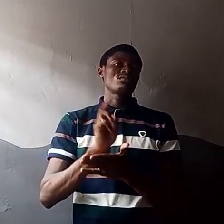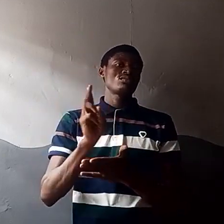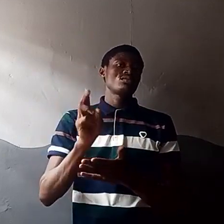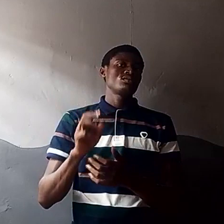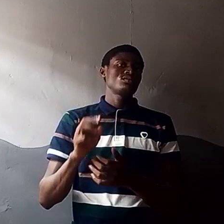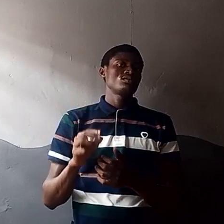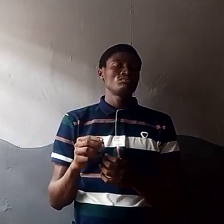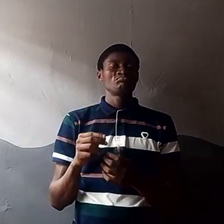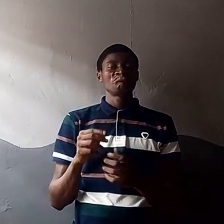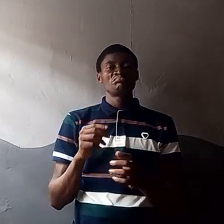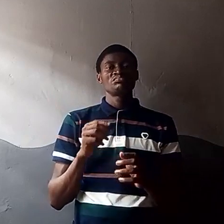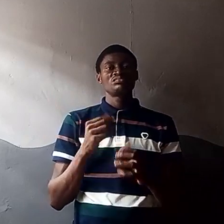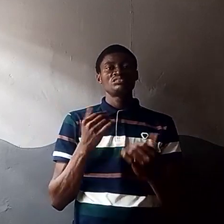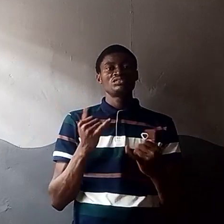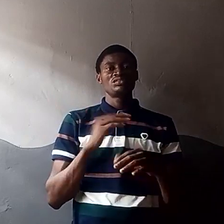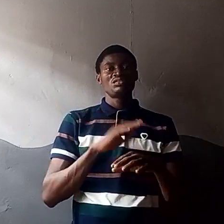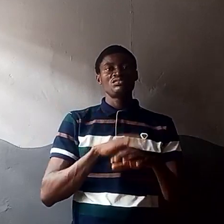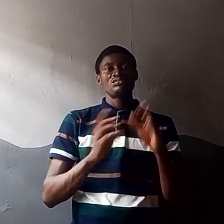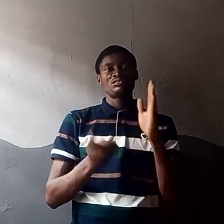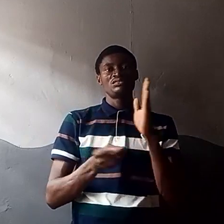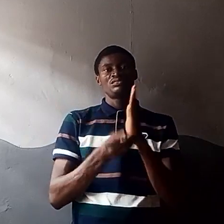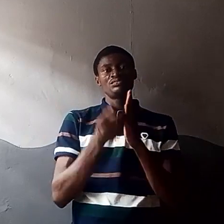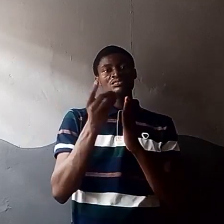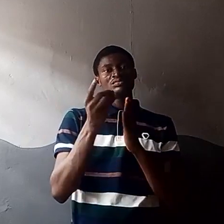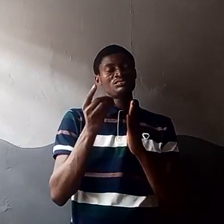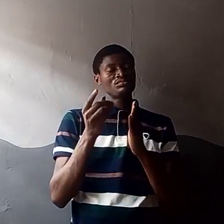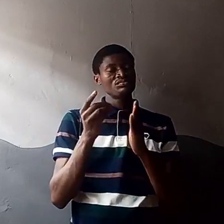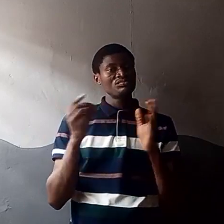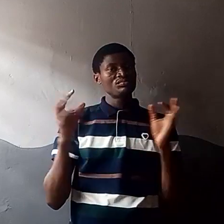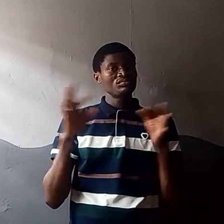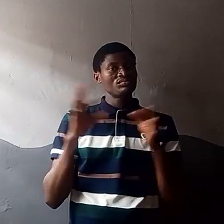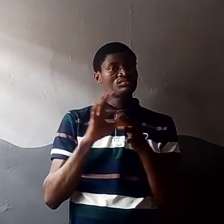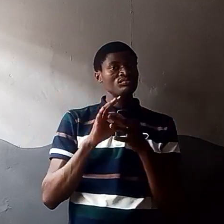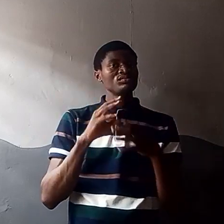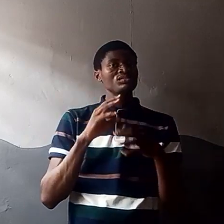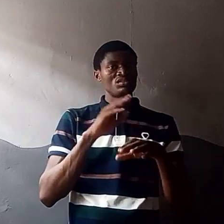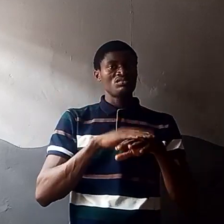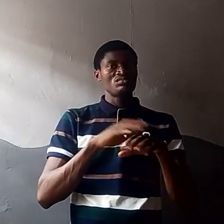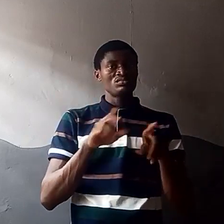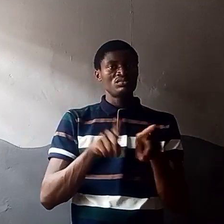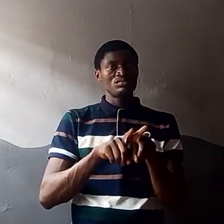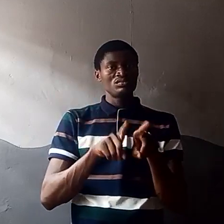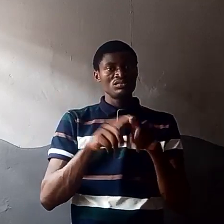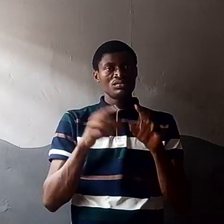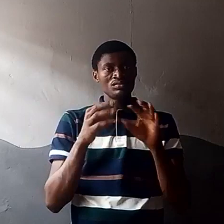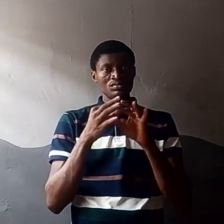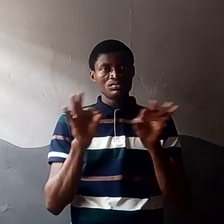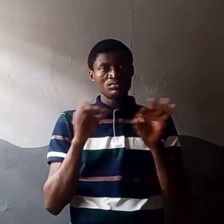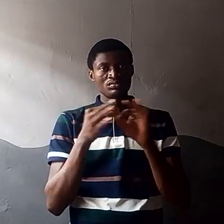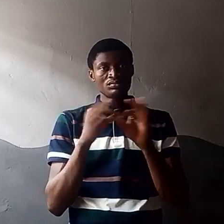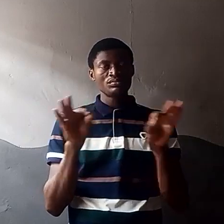impact statements and also personal statements. So please just